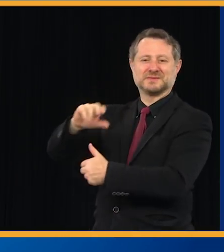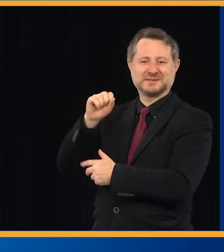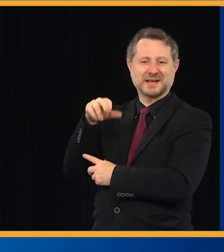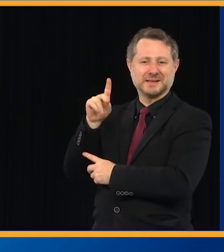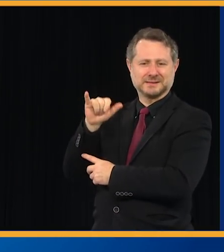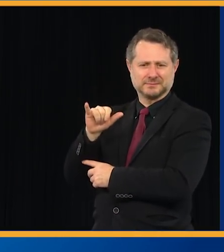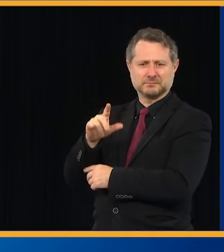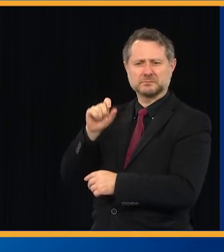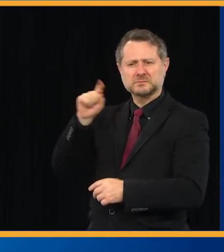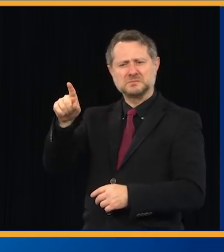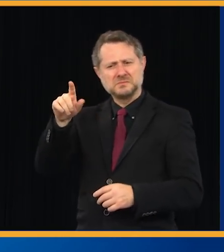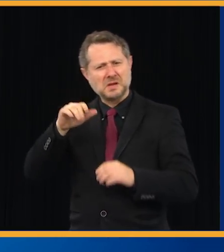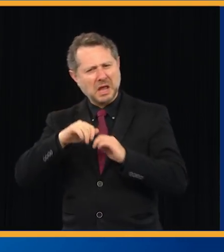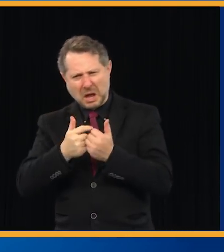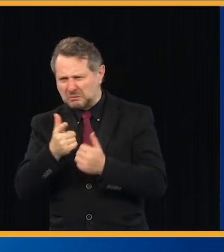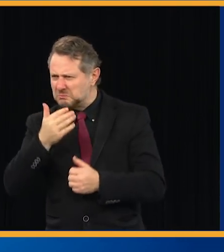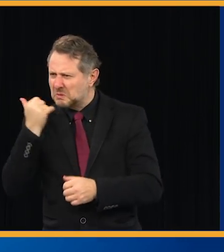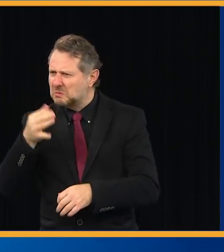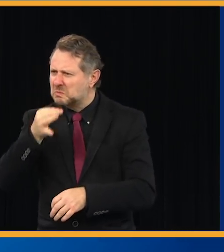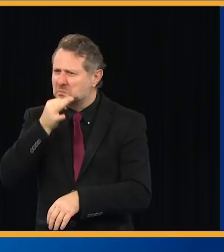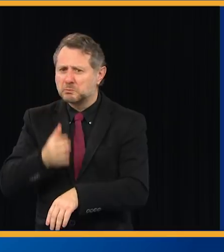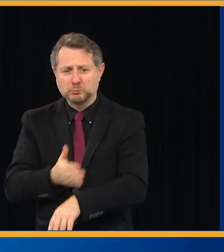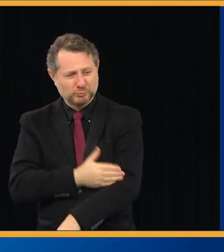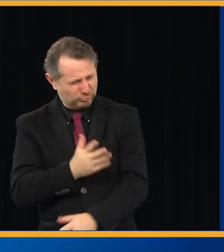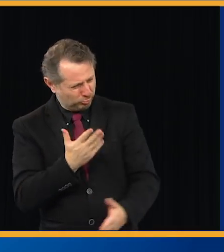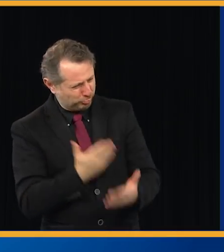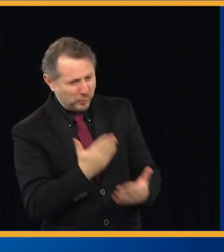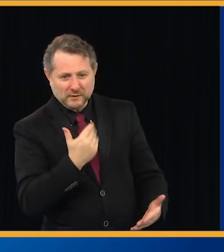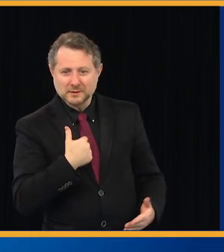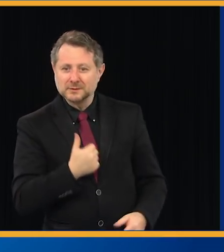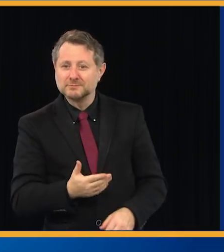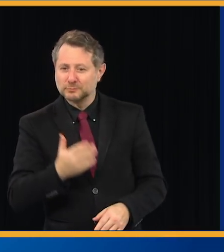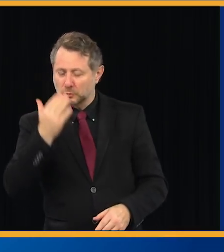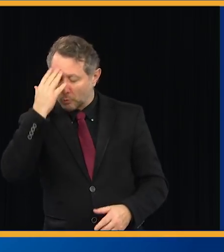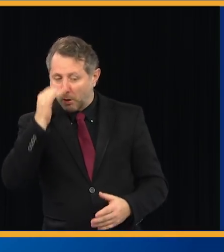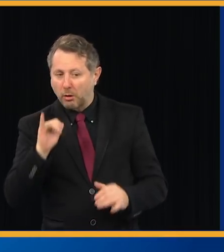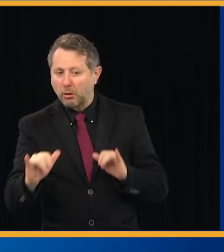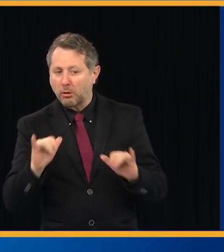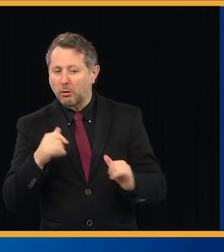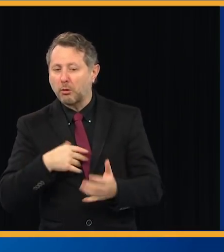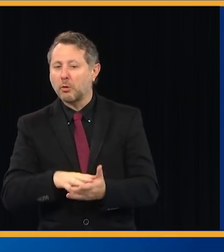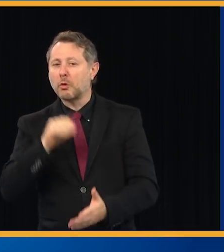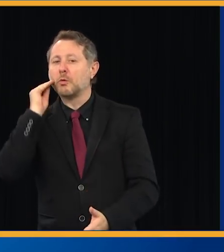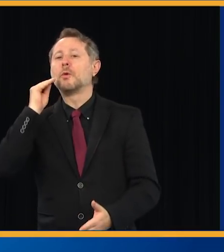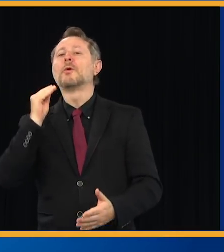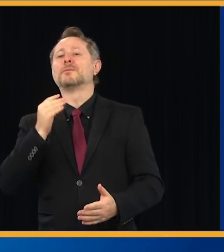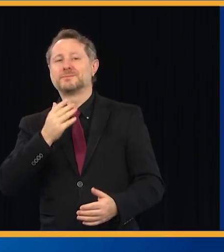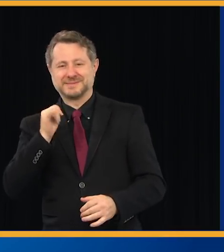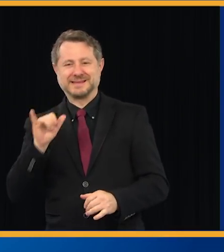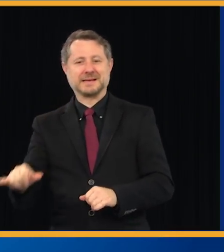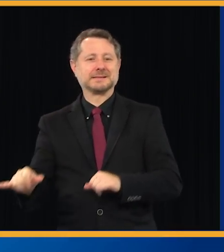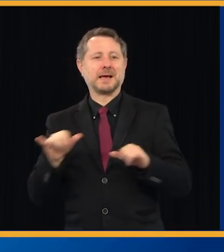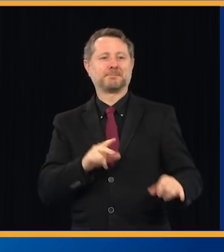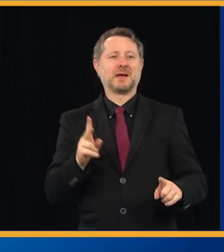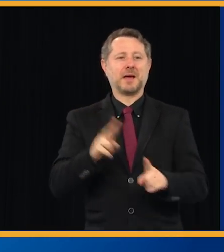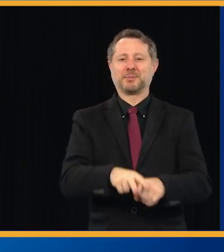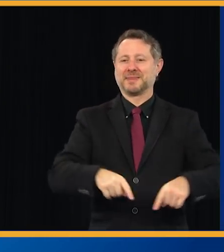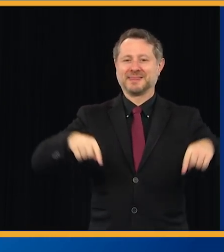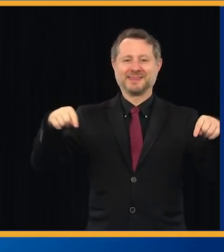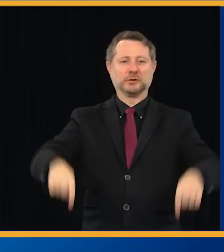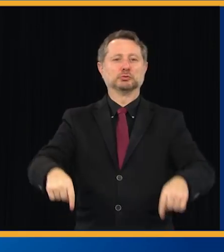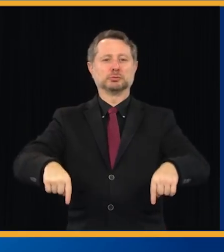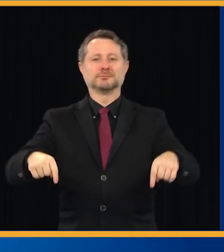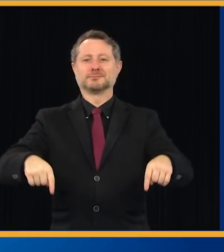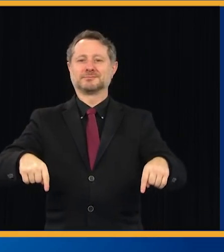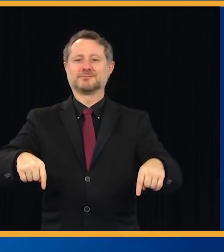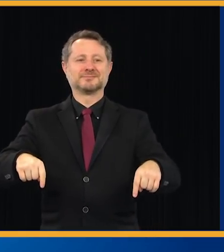We learned, we improved from a horrendous situation. Well, how do we do that here? And that's part of what we want